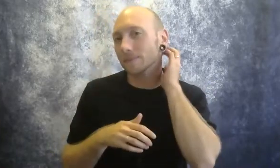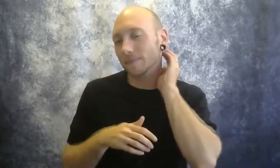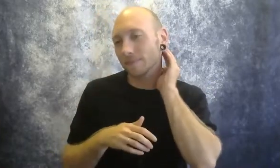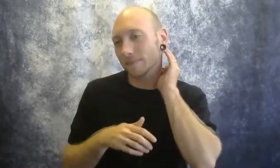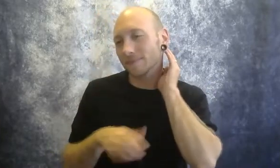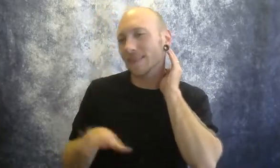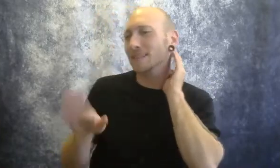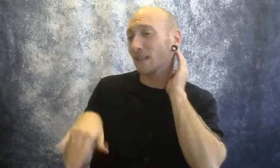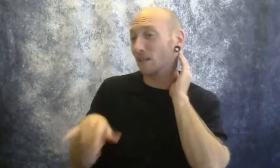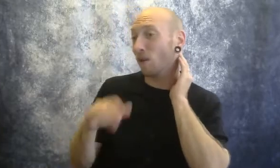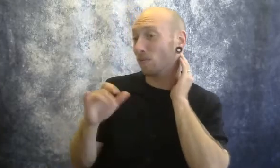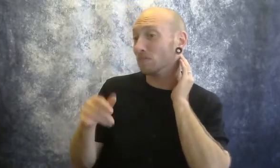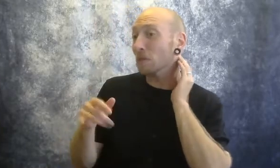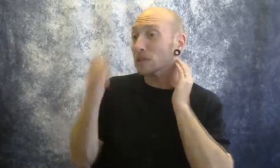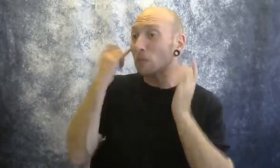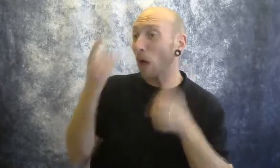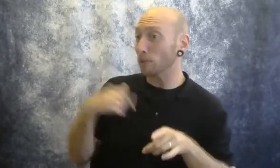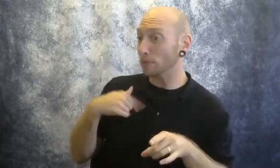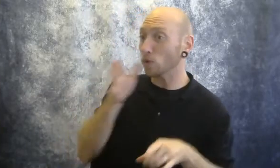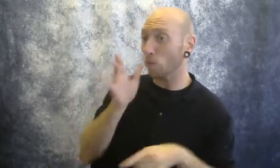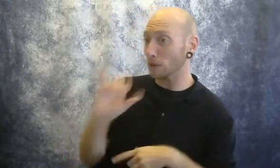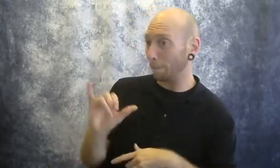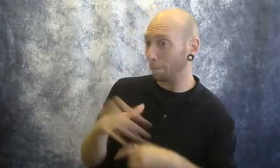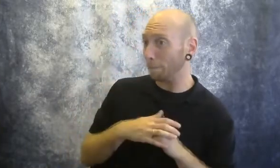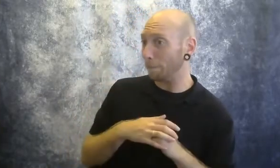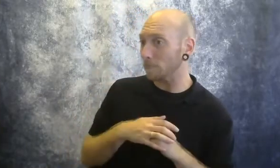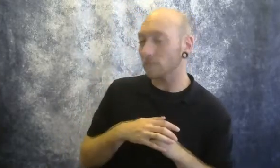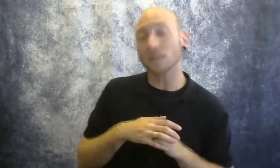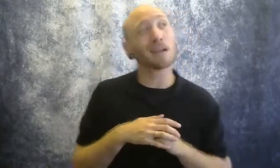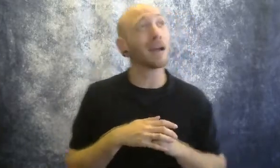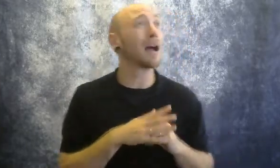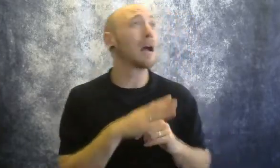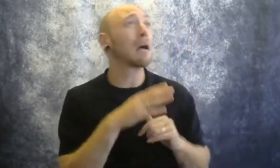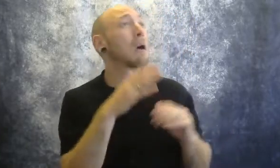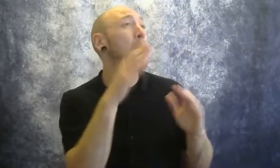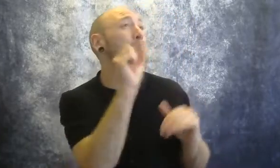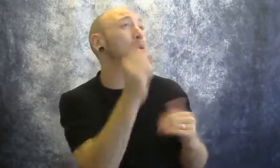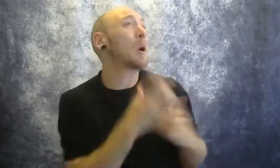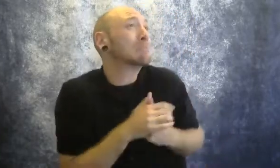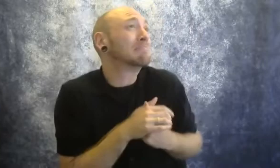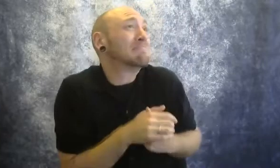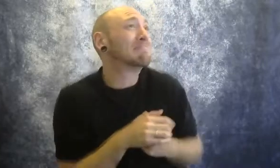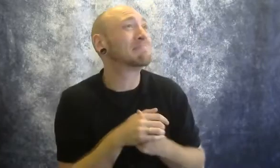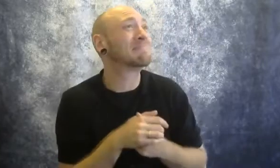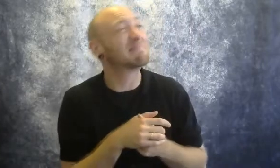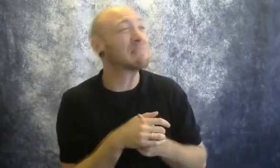sense of humor. I said, "Well, you would do the same for me." And she said, "Well, I would hope